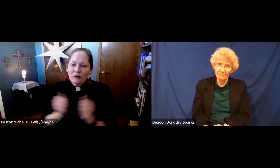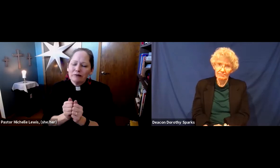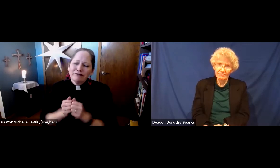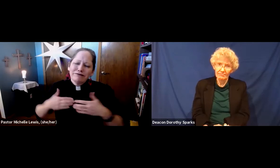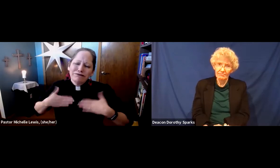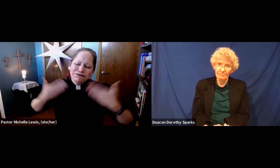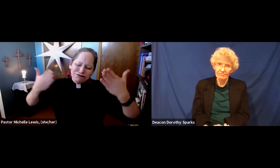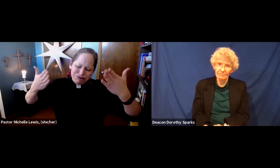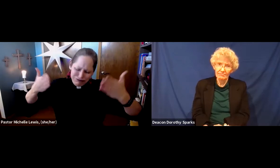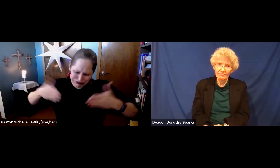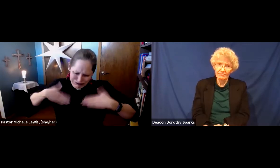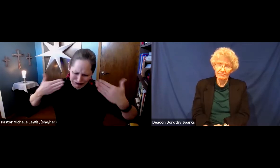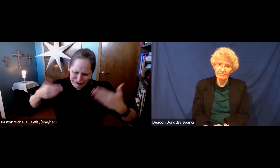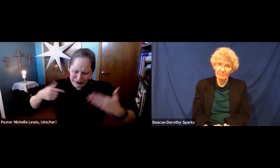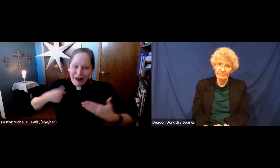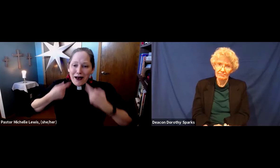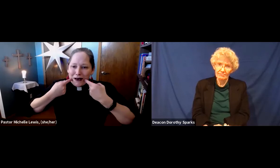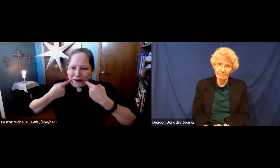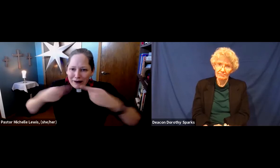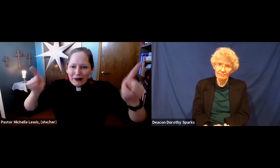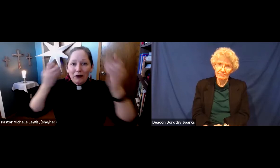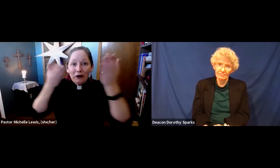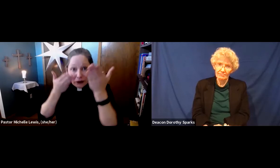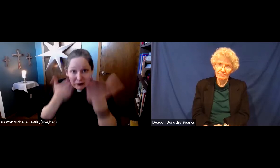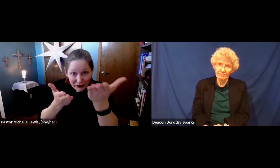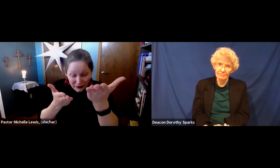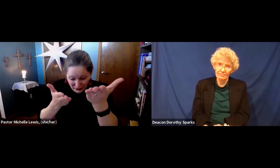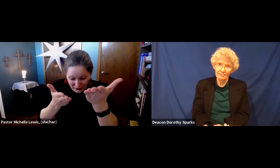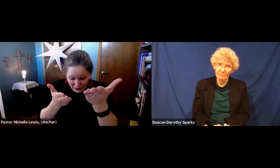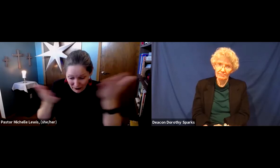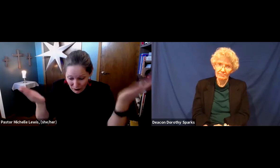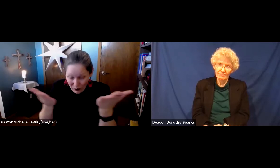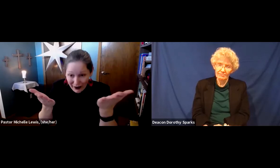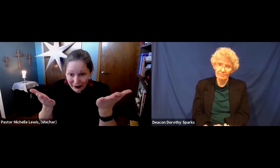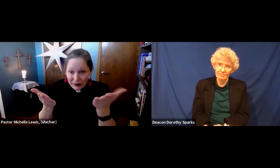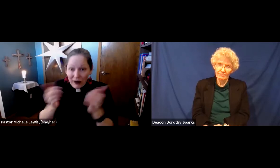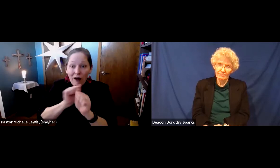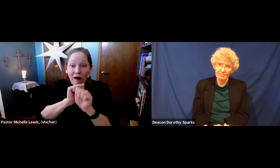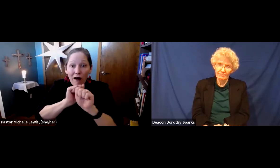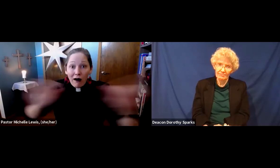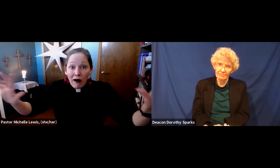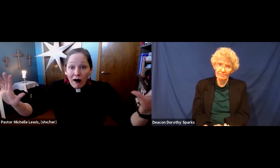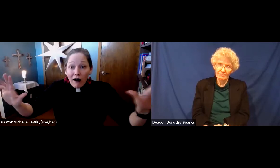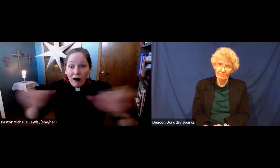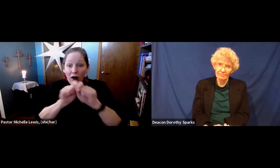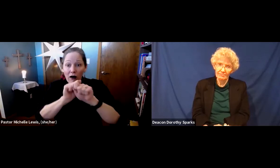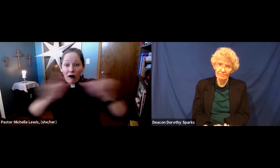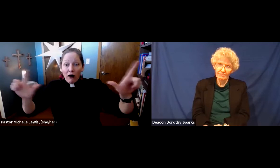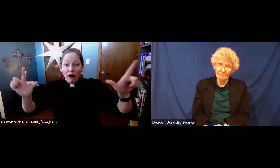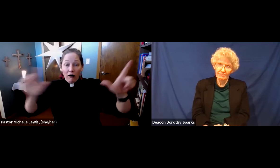With great joy, I announce to you the entire forgiveness of your sins.